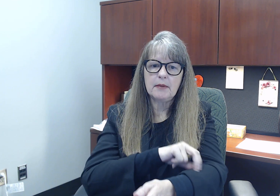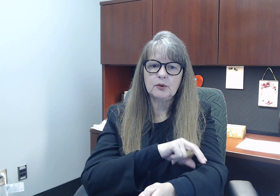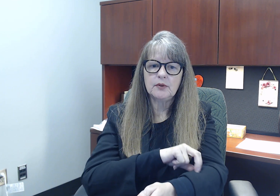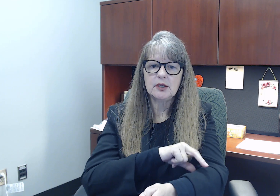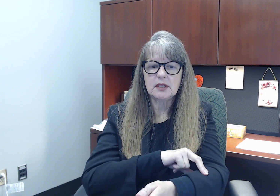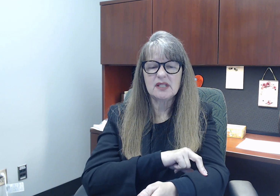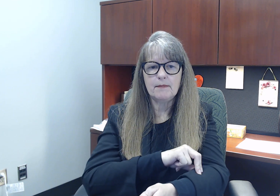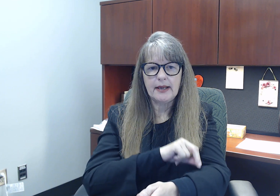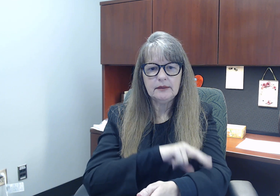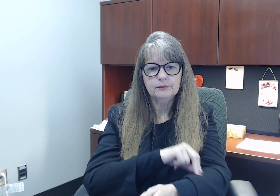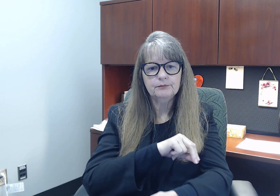that is because they bite.